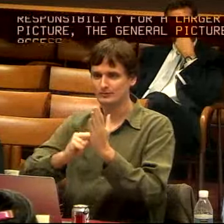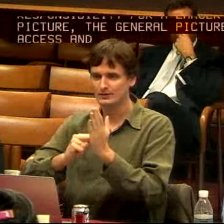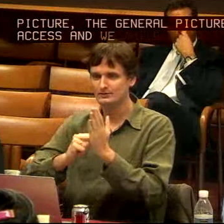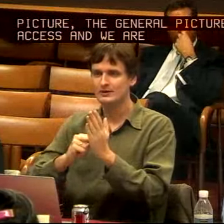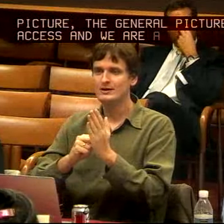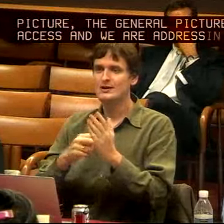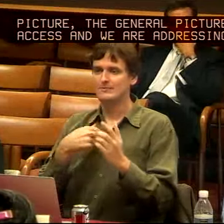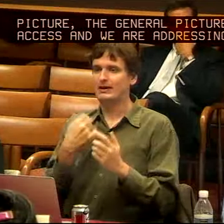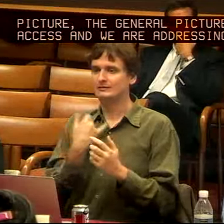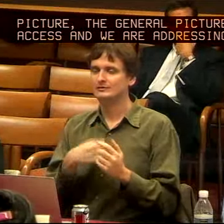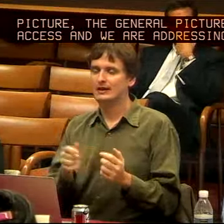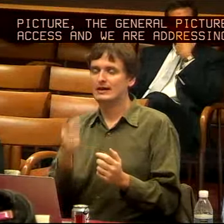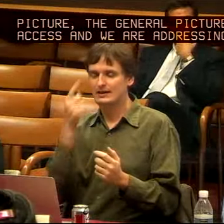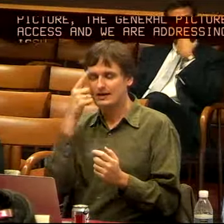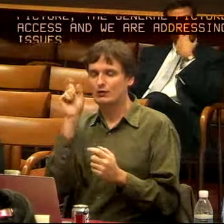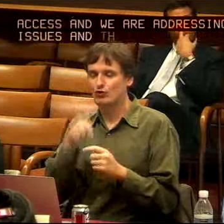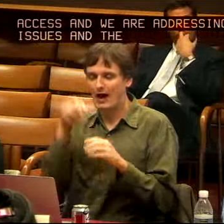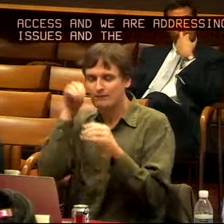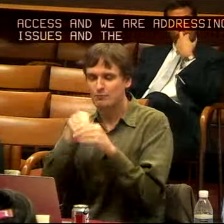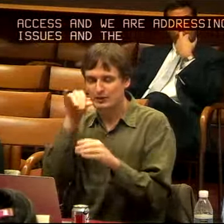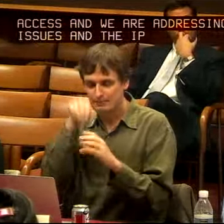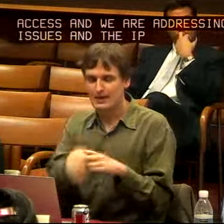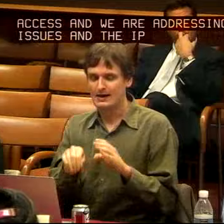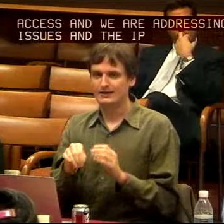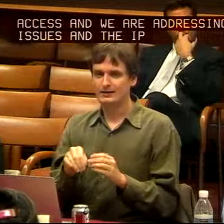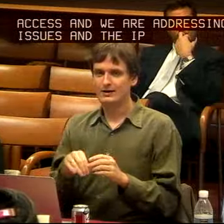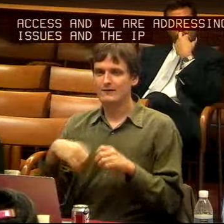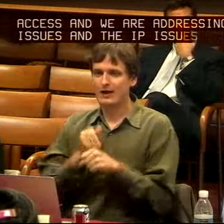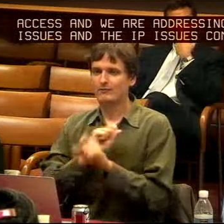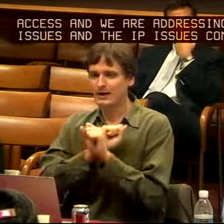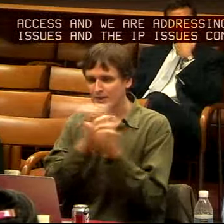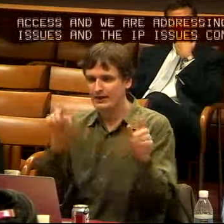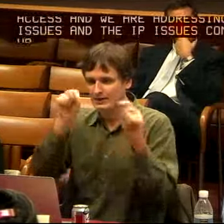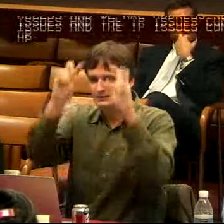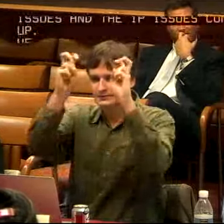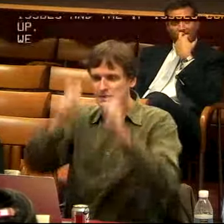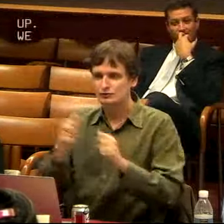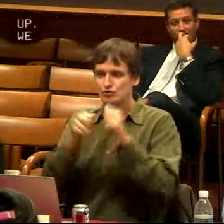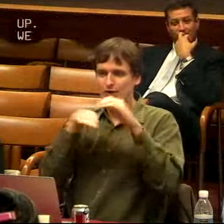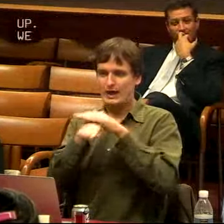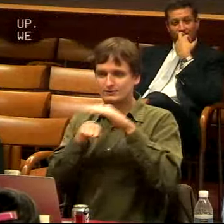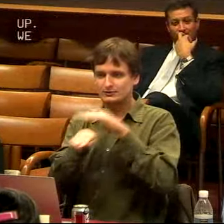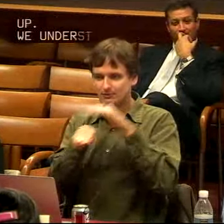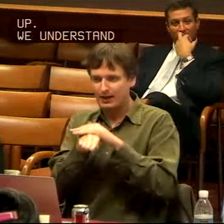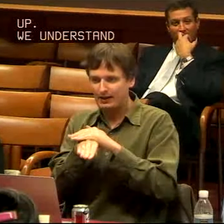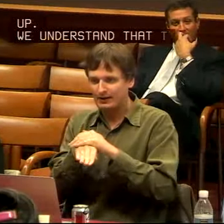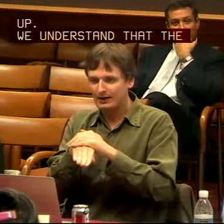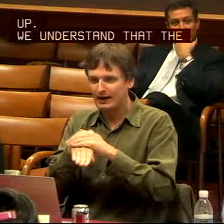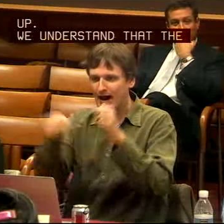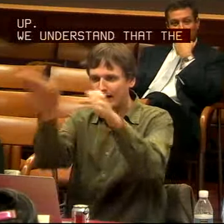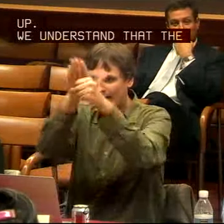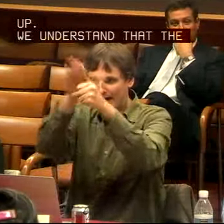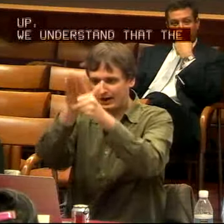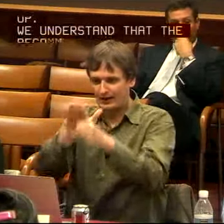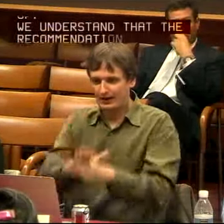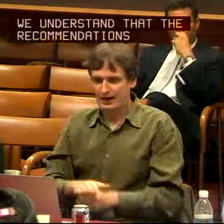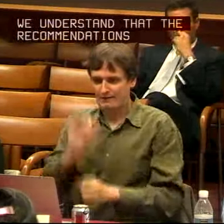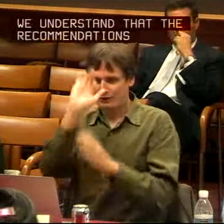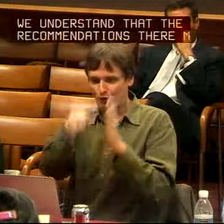be recommendations for information purposes, but I think that we still have to put that into perspective to make clear the issues there are of access, that